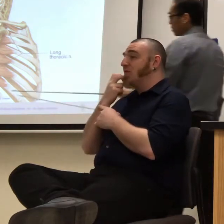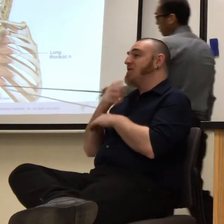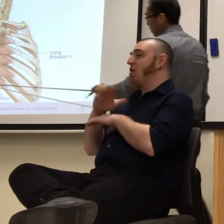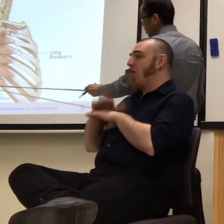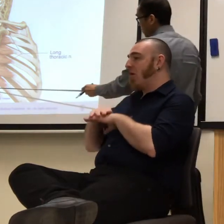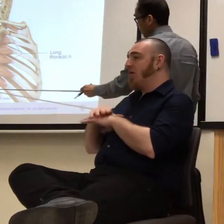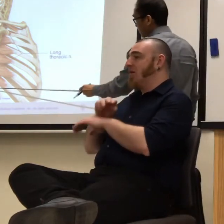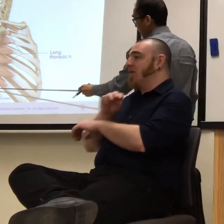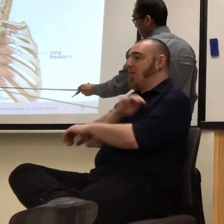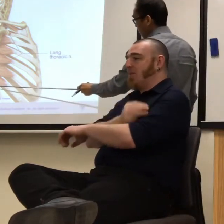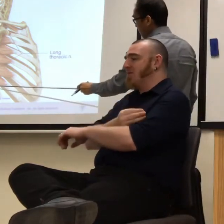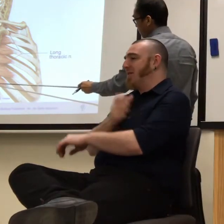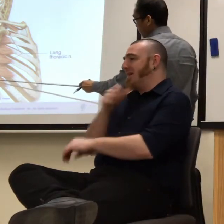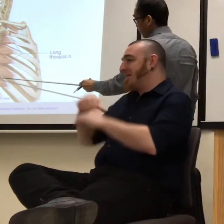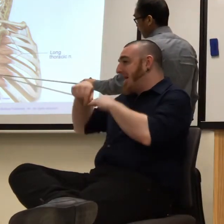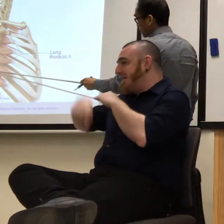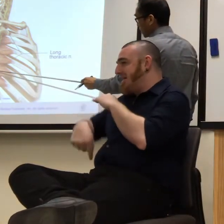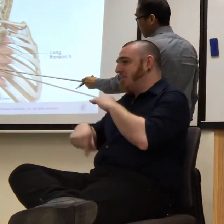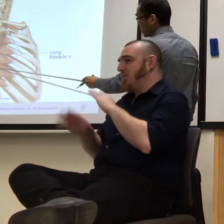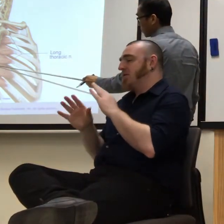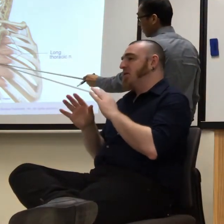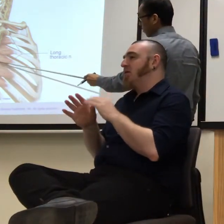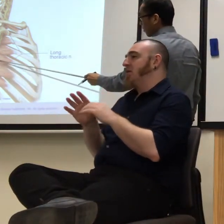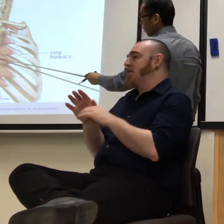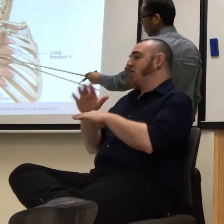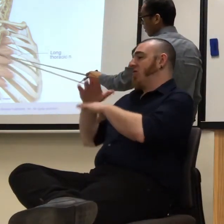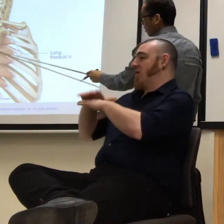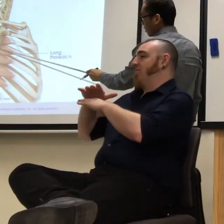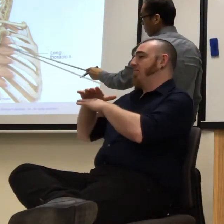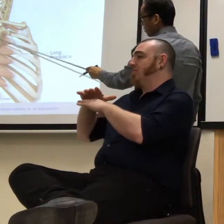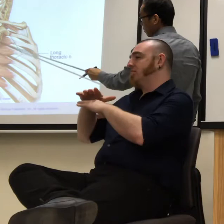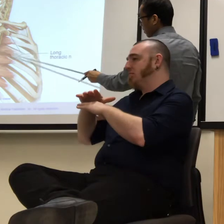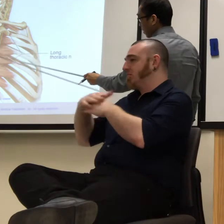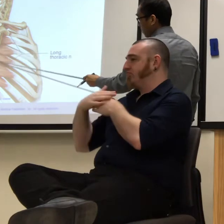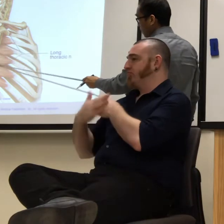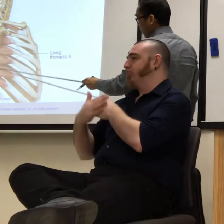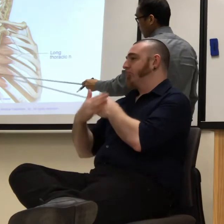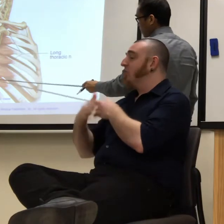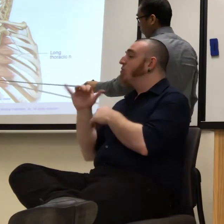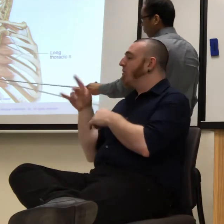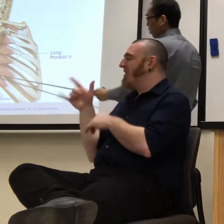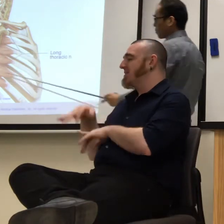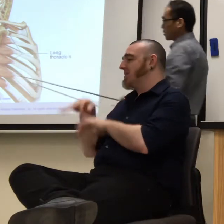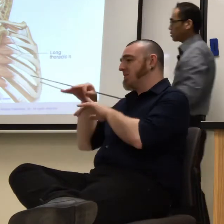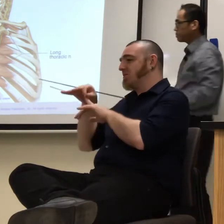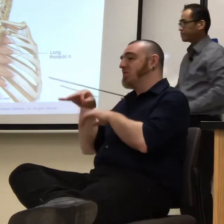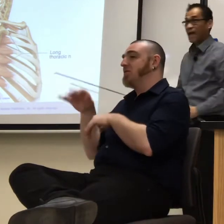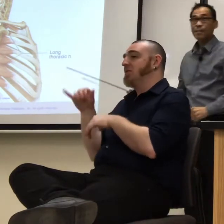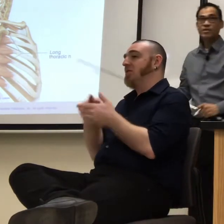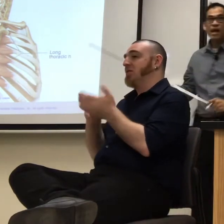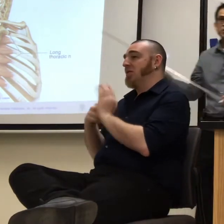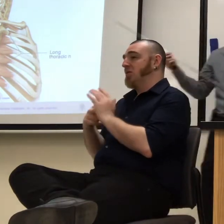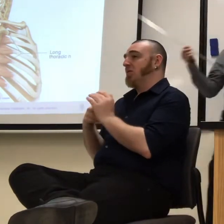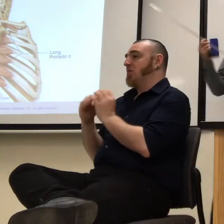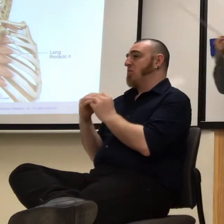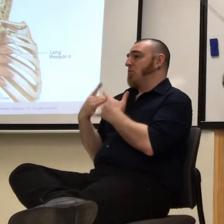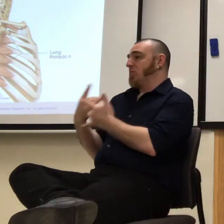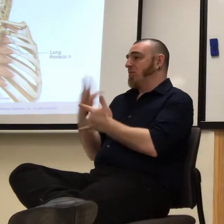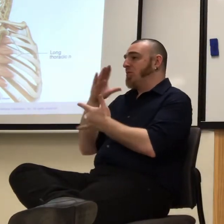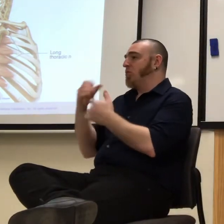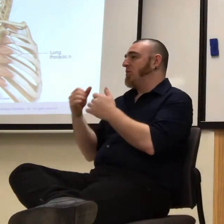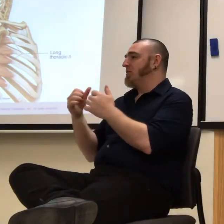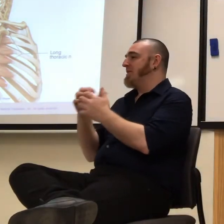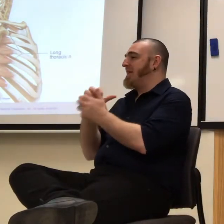it. It's on top of it. So that's an exception there. Okay. That makes it more prone to damage, actually. And